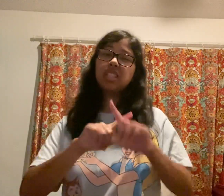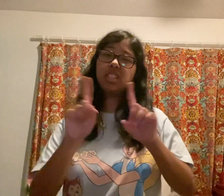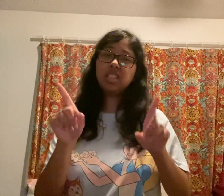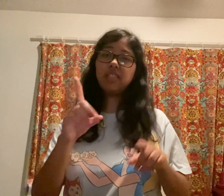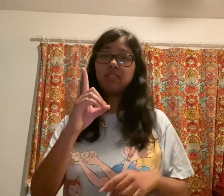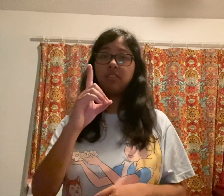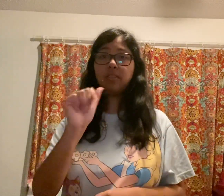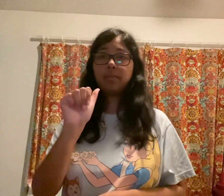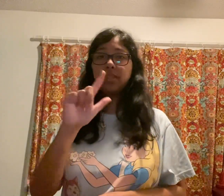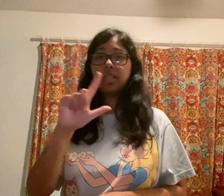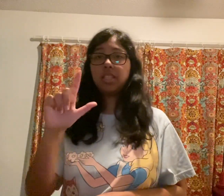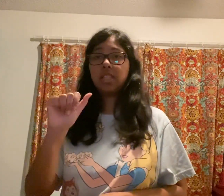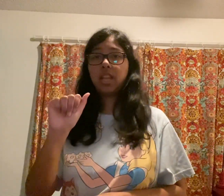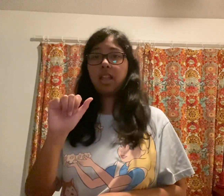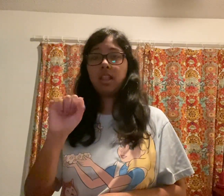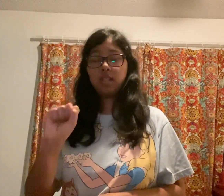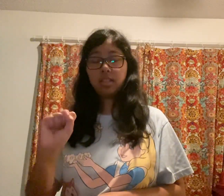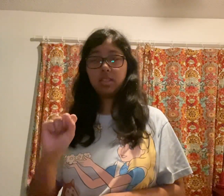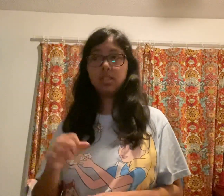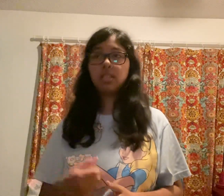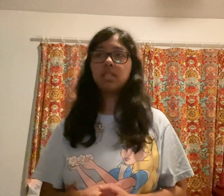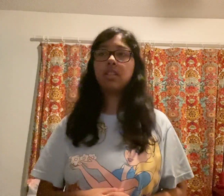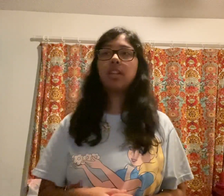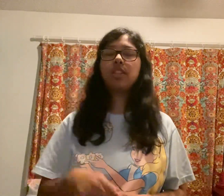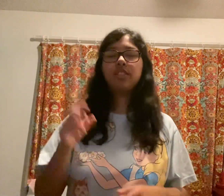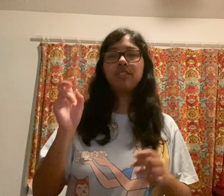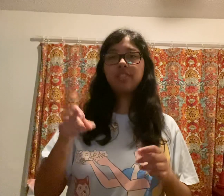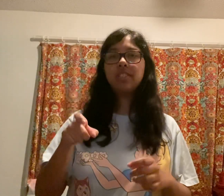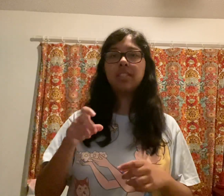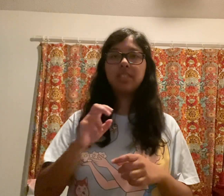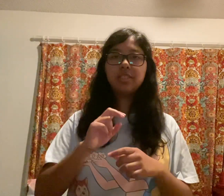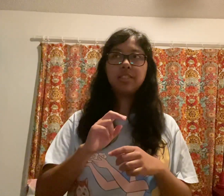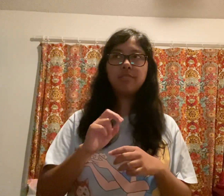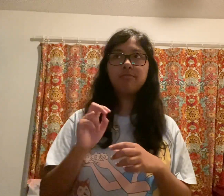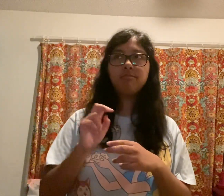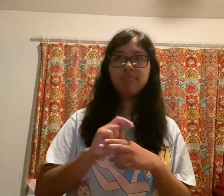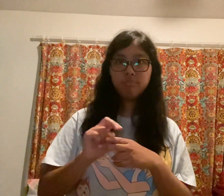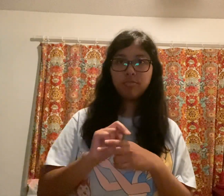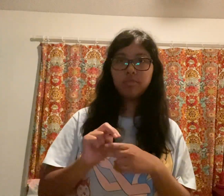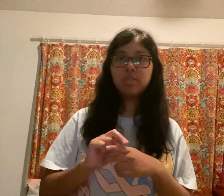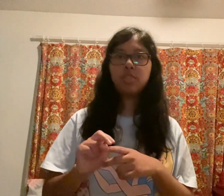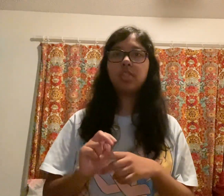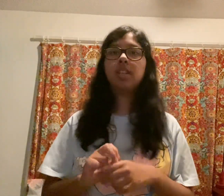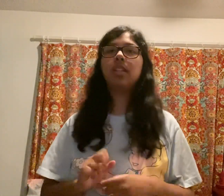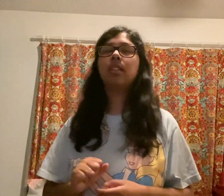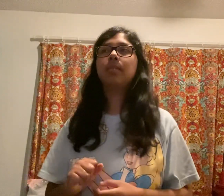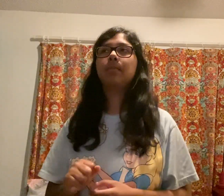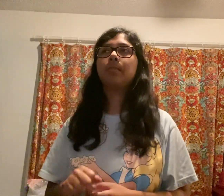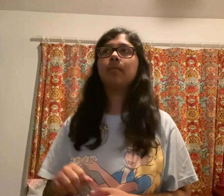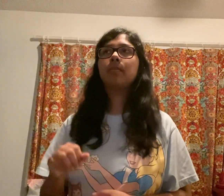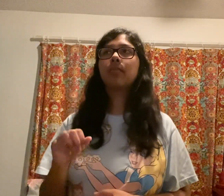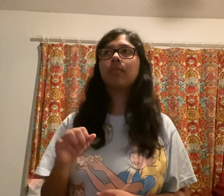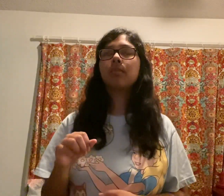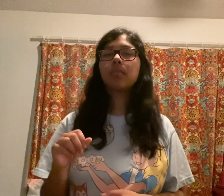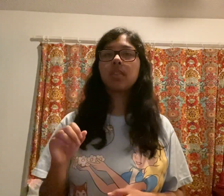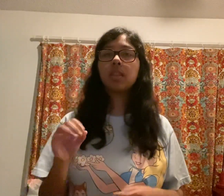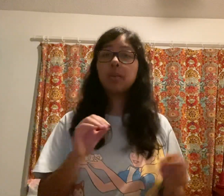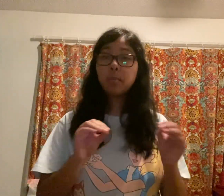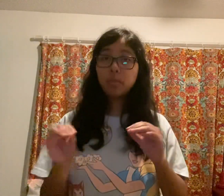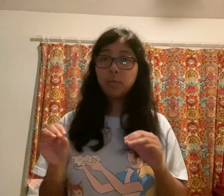various destinations. Moving sidewalks are also available for those traveling short distances. I remember arriving in Atlanta one time